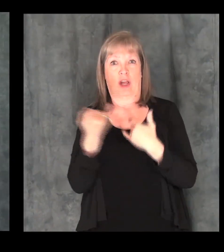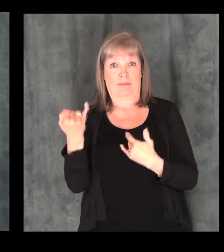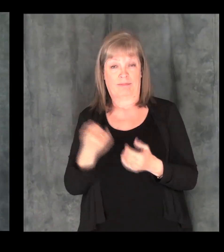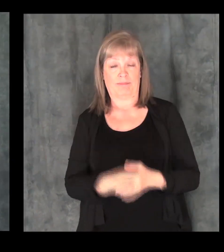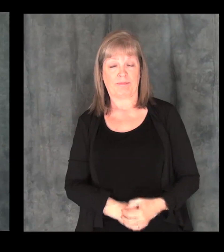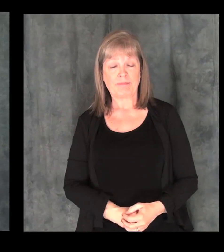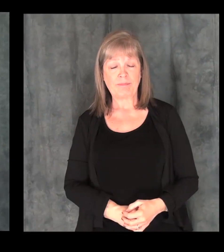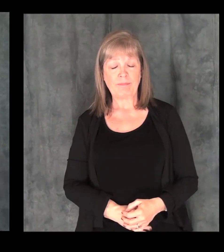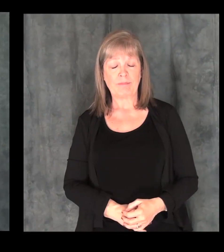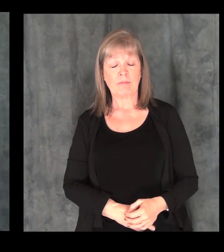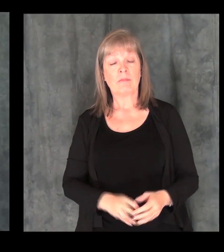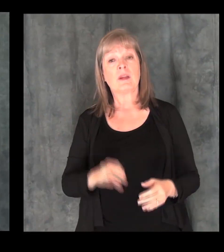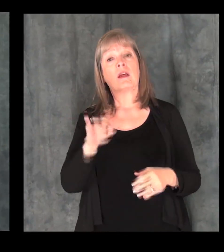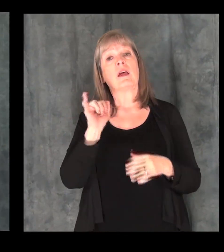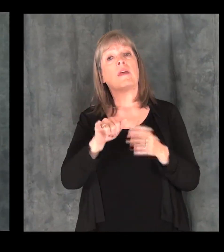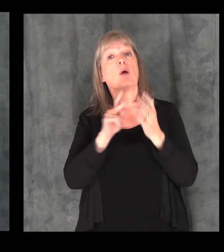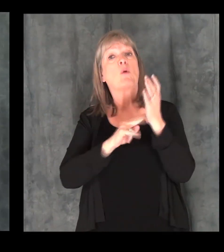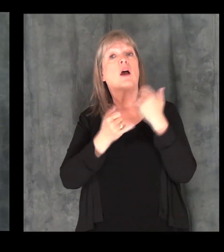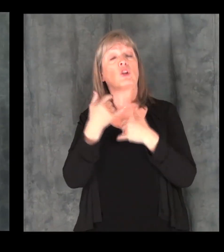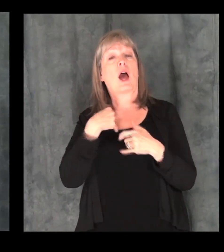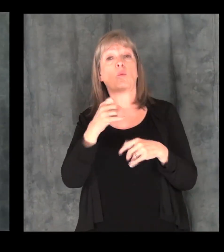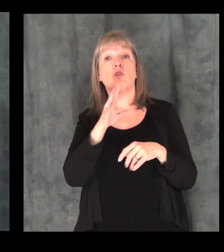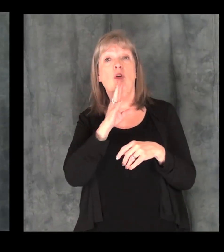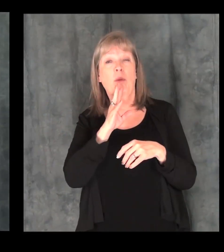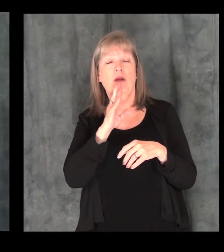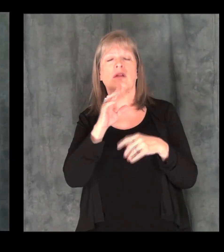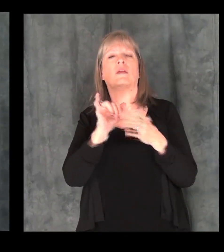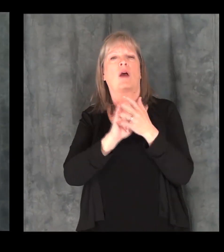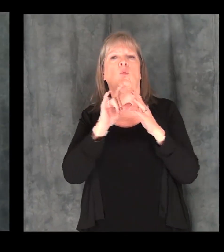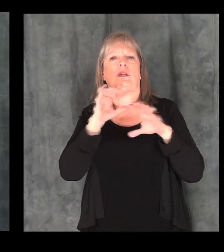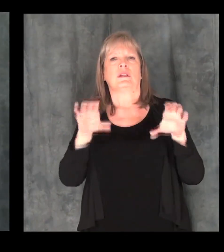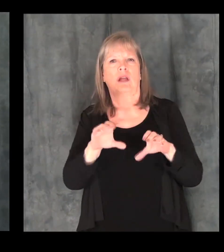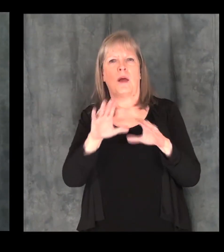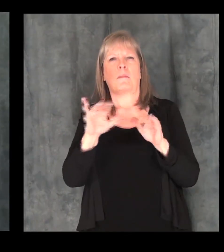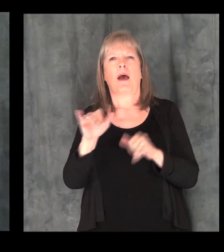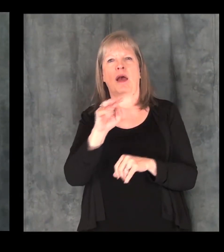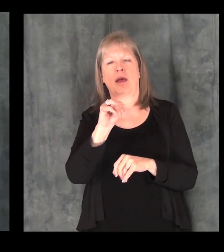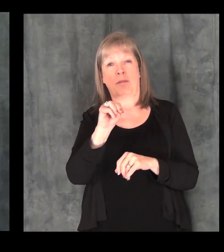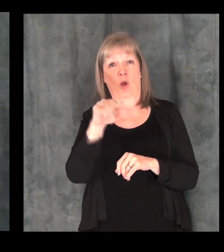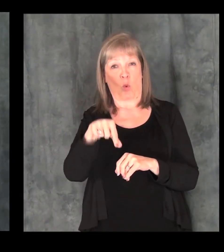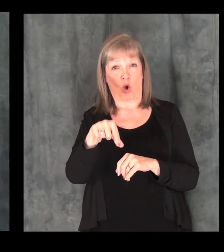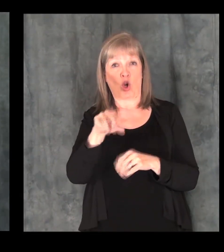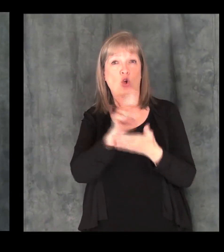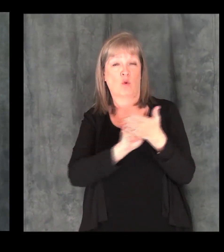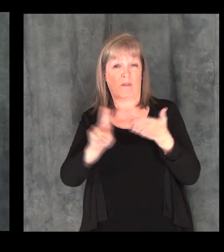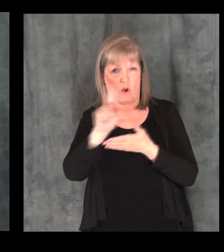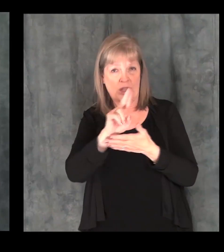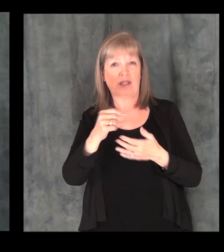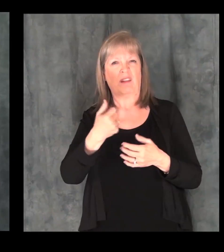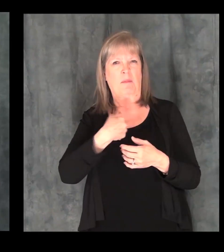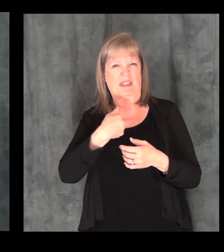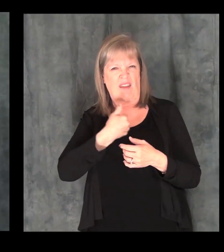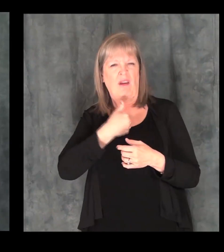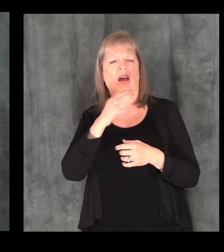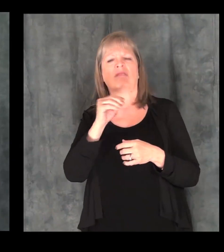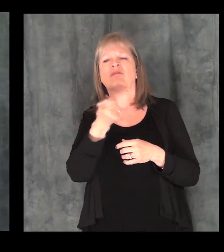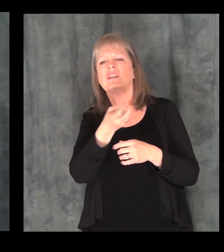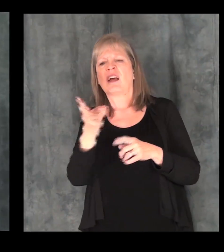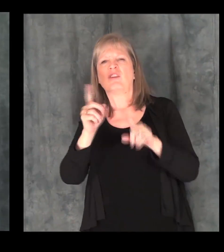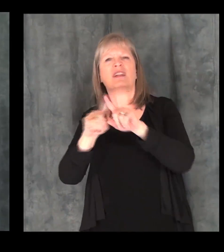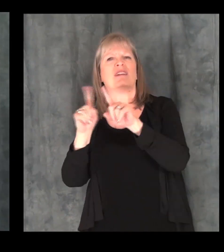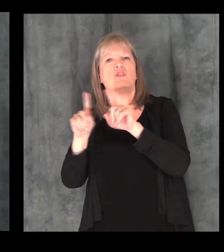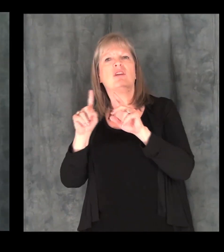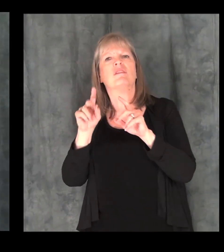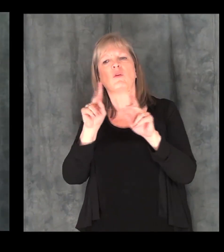So the project I'm going to talk to you about was conducted by Macquarie University, by myself and a team of research assistants at Macquarie